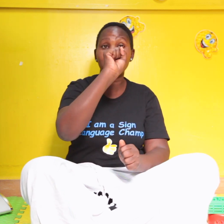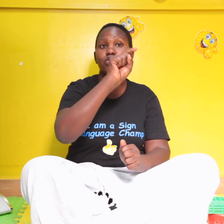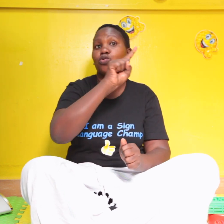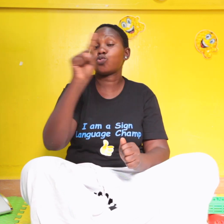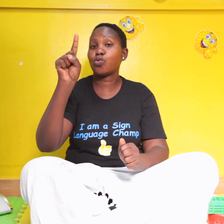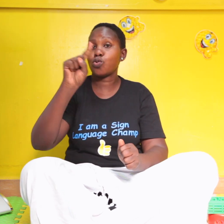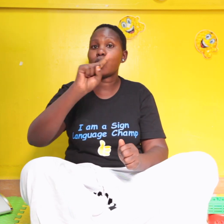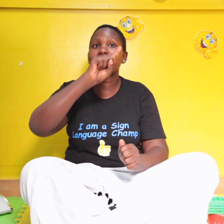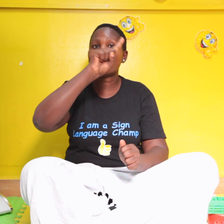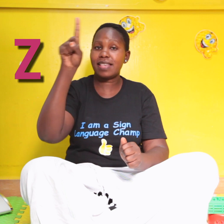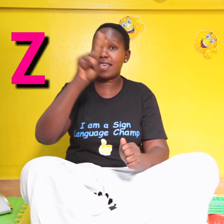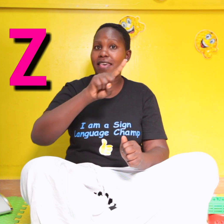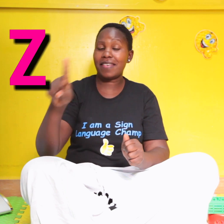letter S to Z.